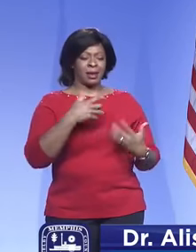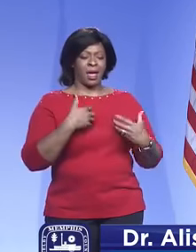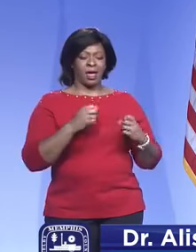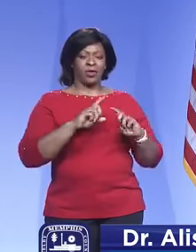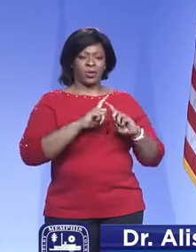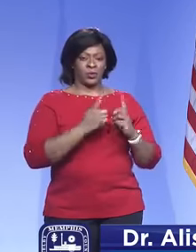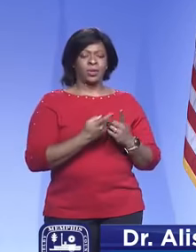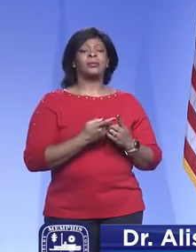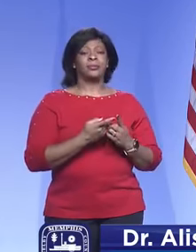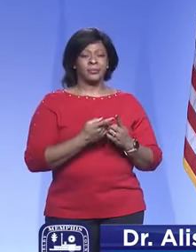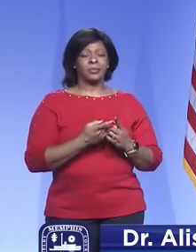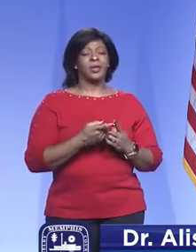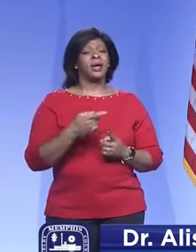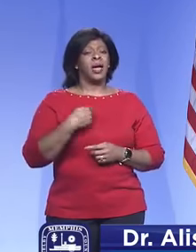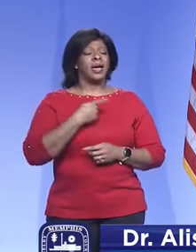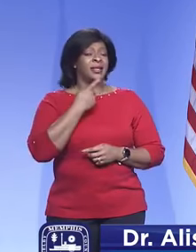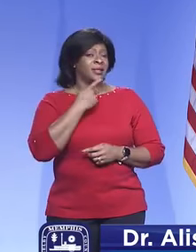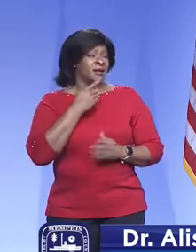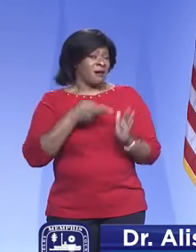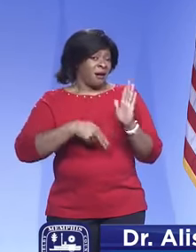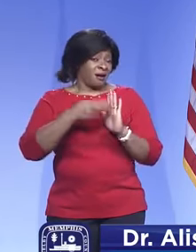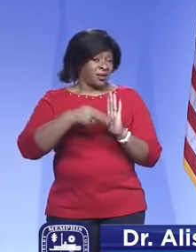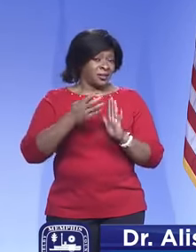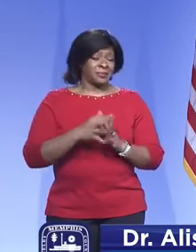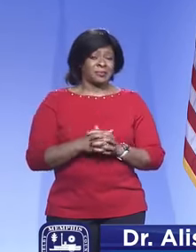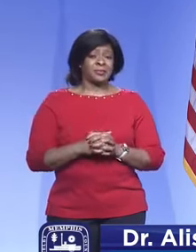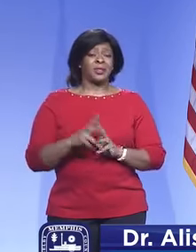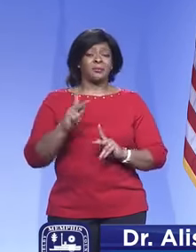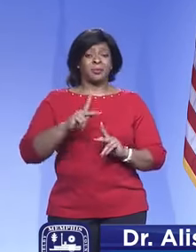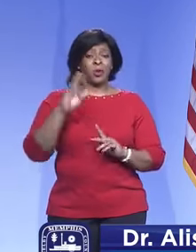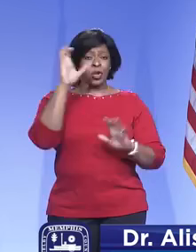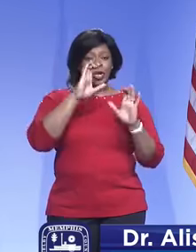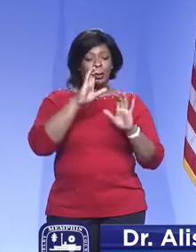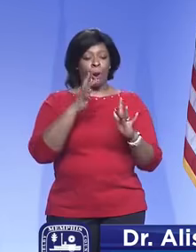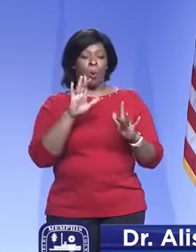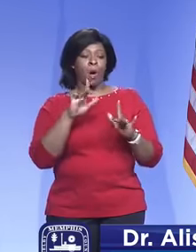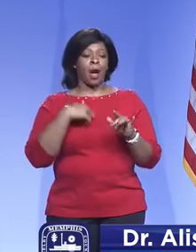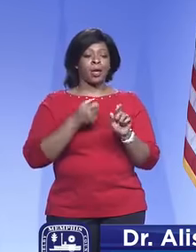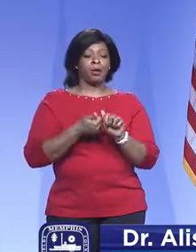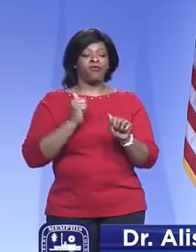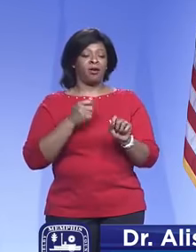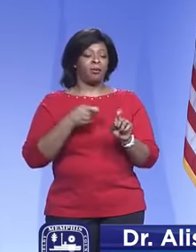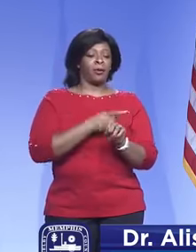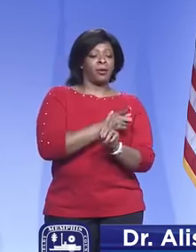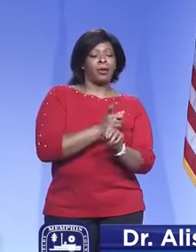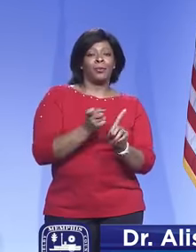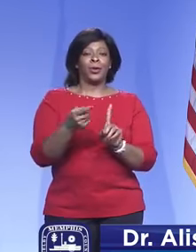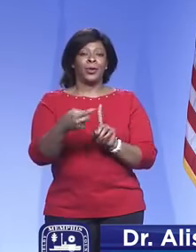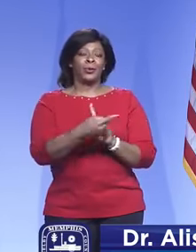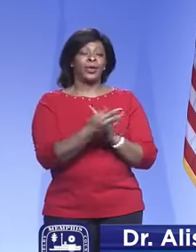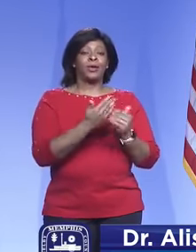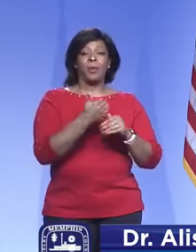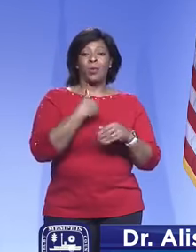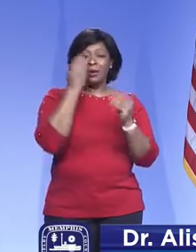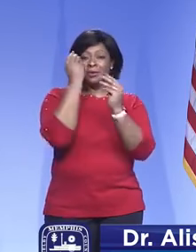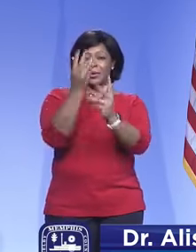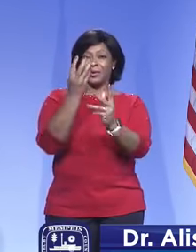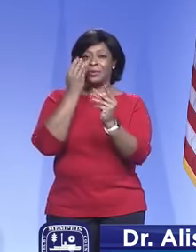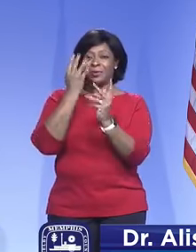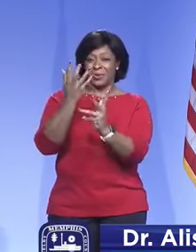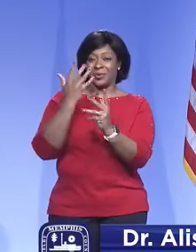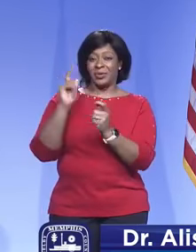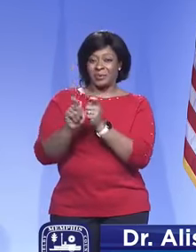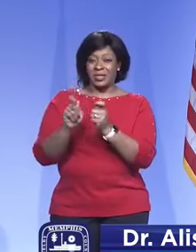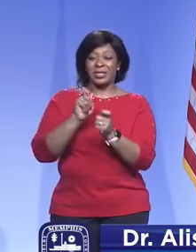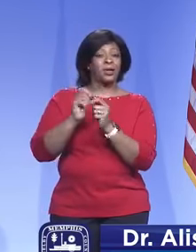directive. I will say honestly, people look for workarounds. So no matter how much we try to get the language specific, and